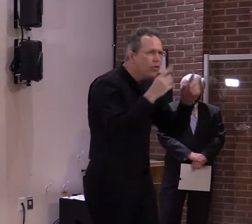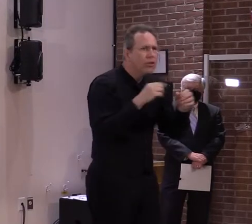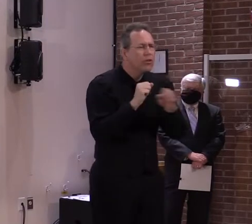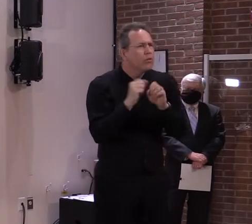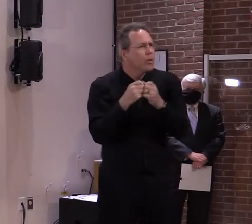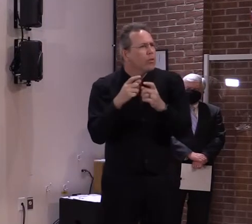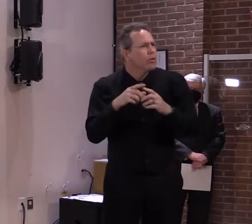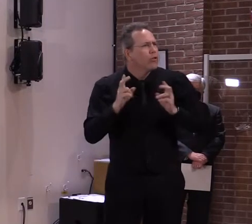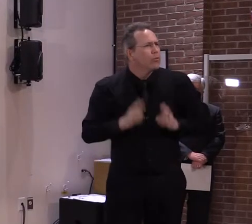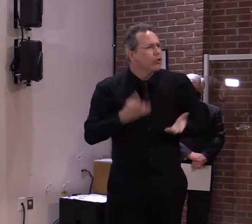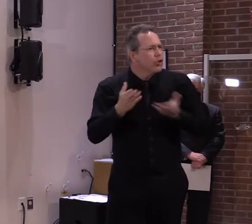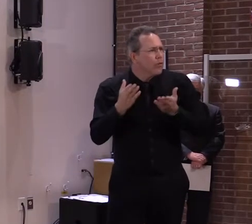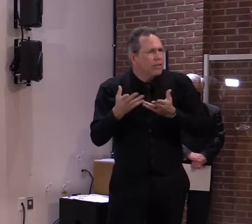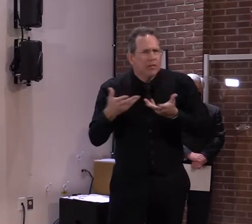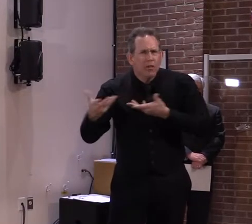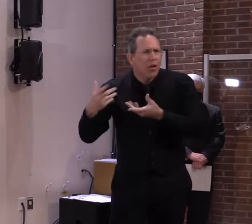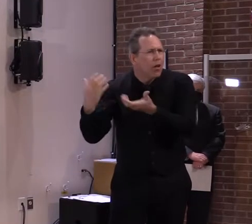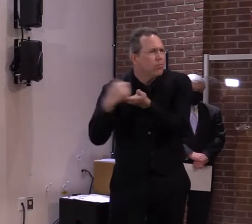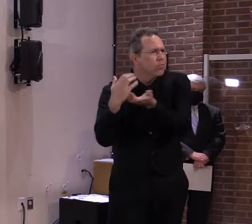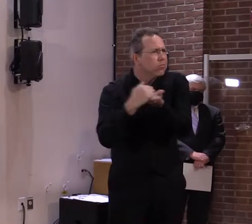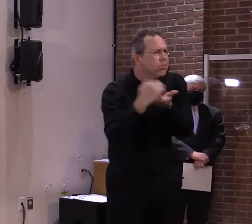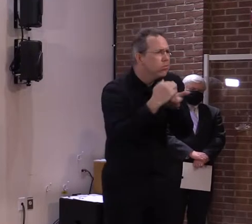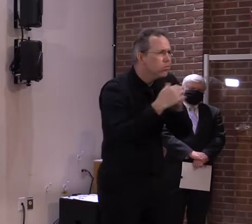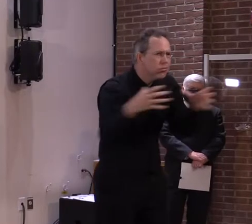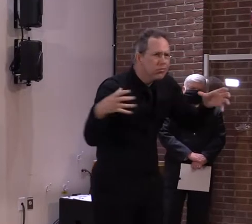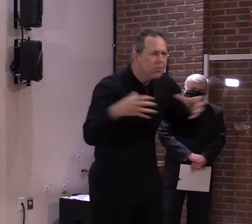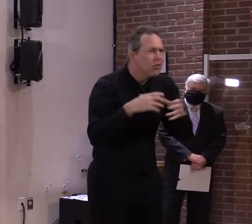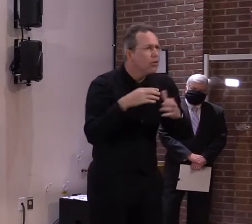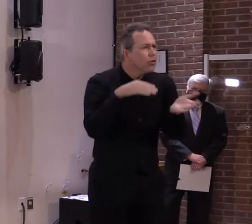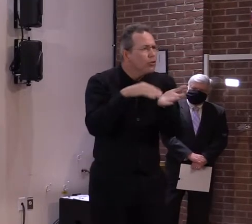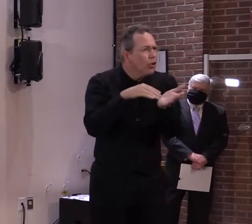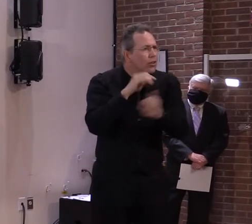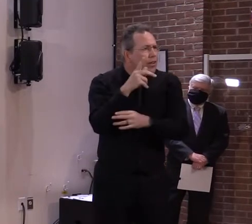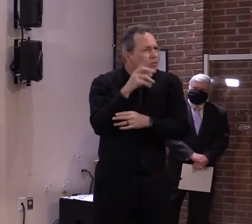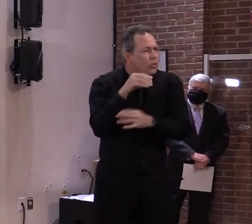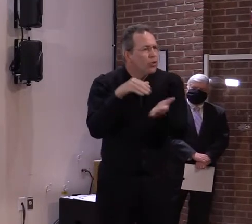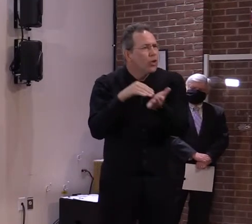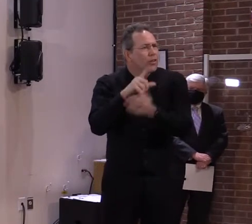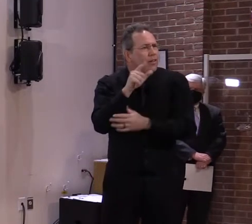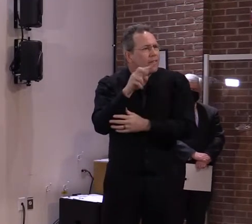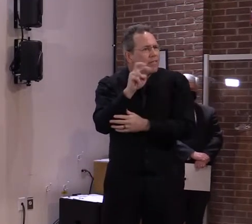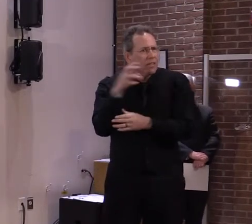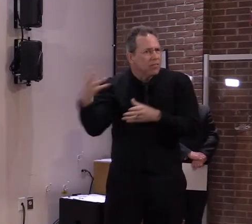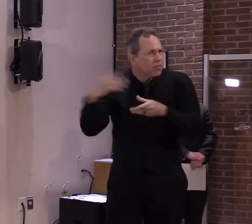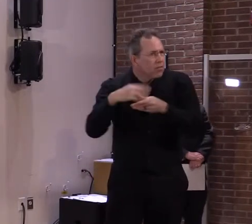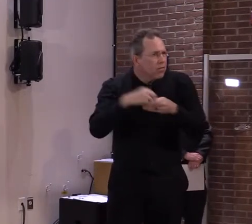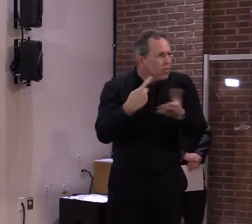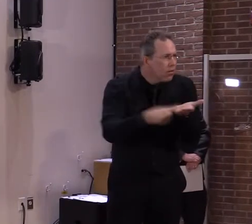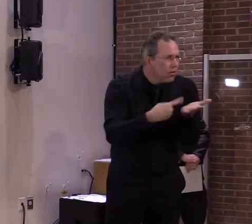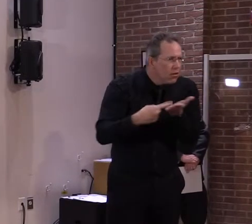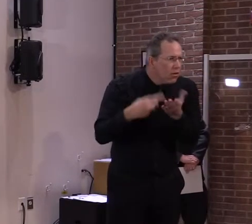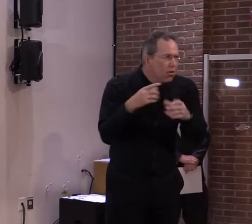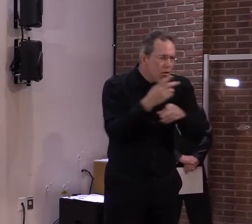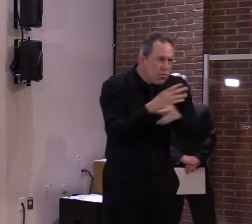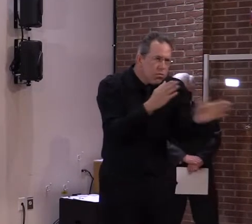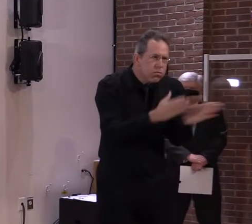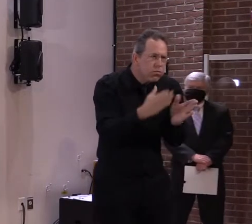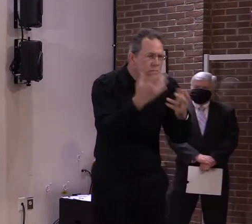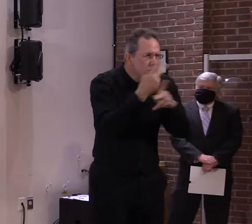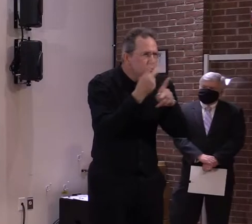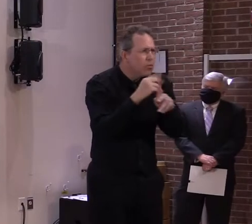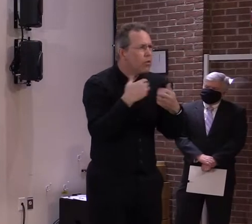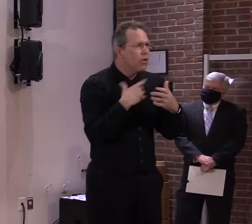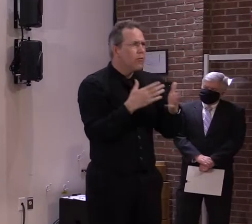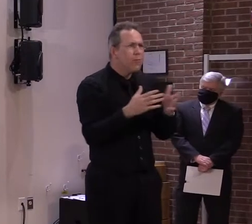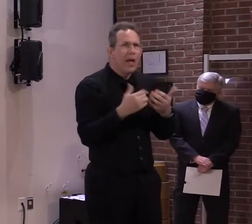emergency operations team and many, many others. As has been the case from the start, we're relying on advice